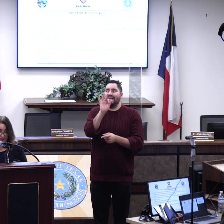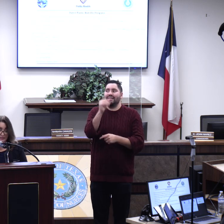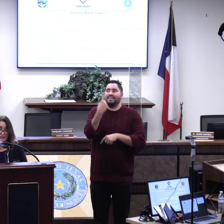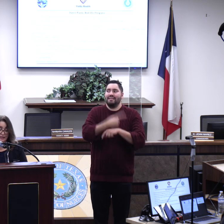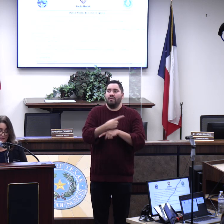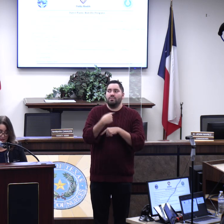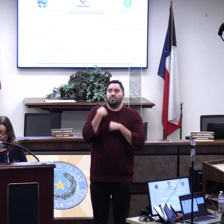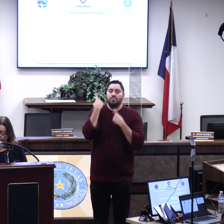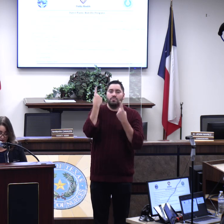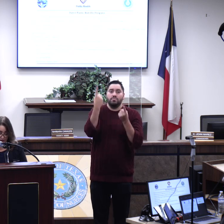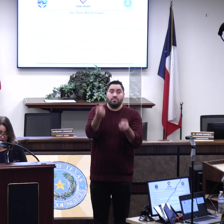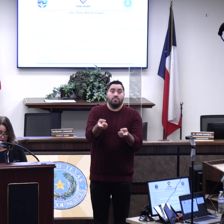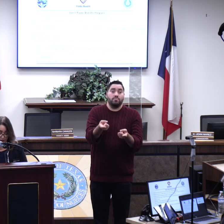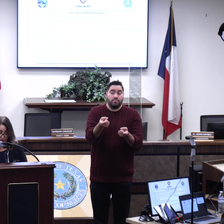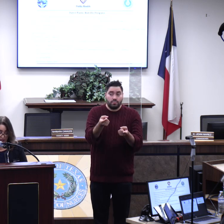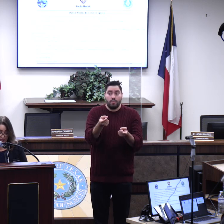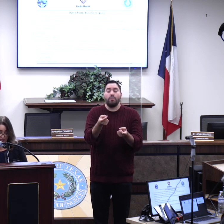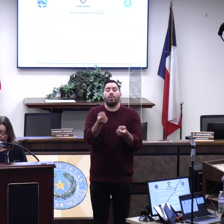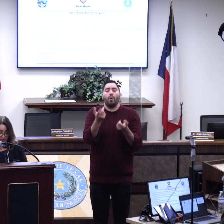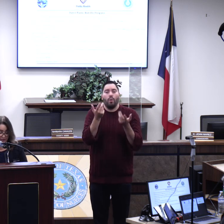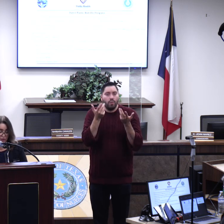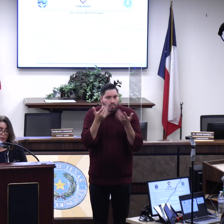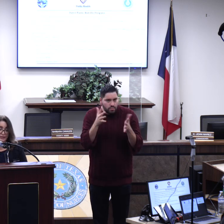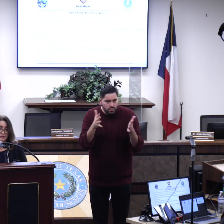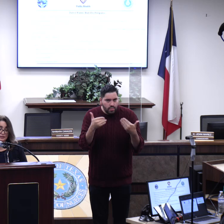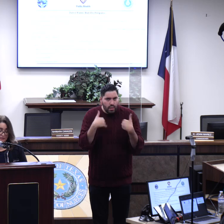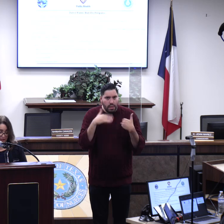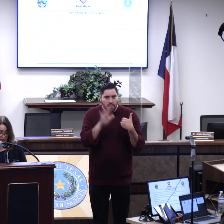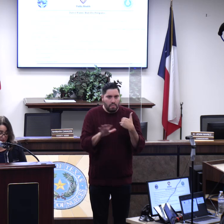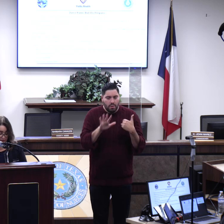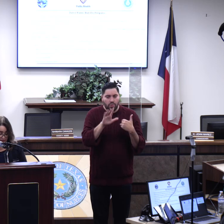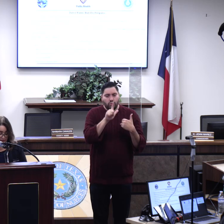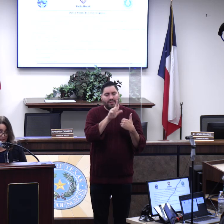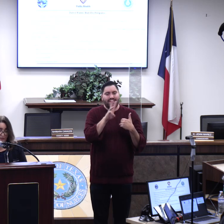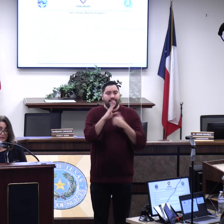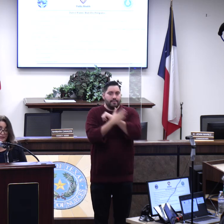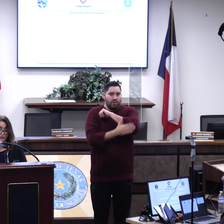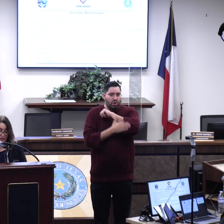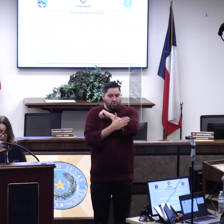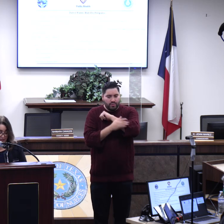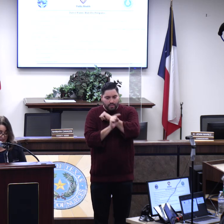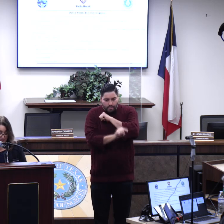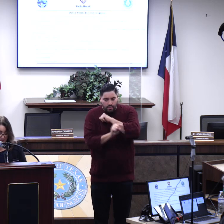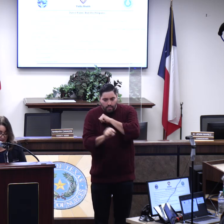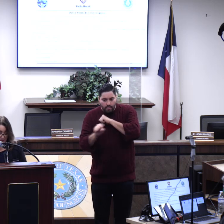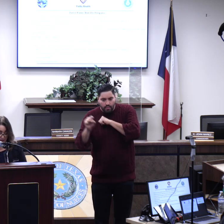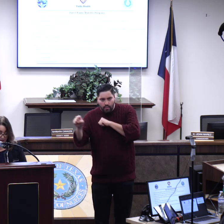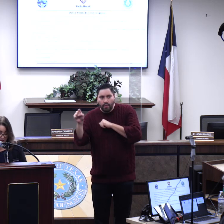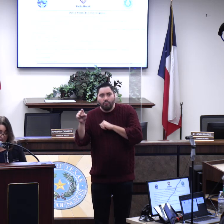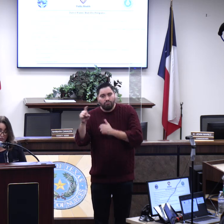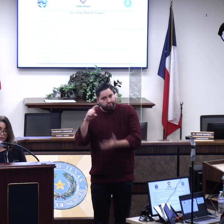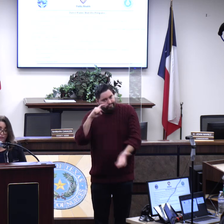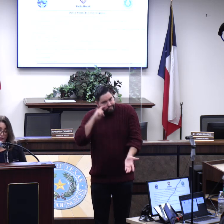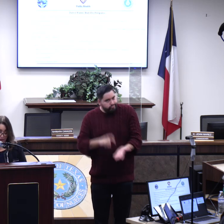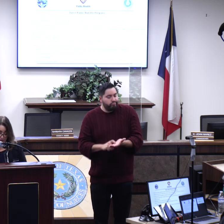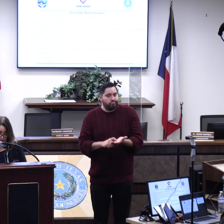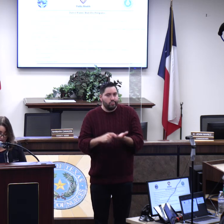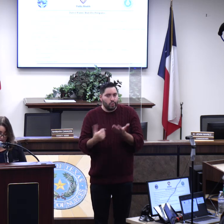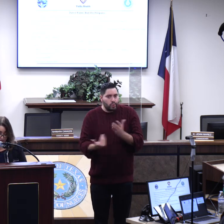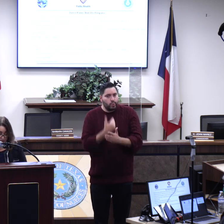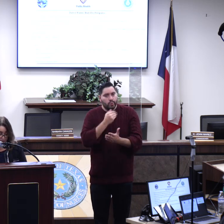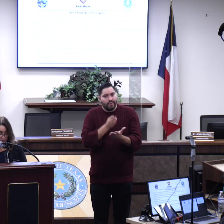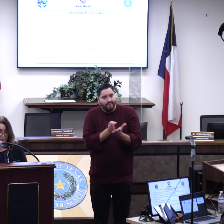then, 19 days later, we have had at least 26 countries that have identified cases of this new